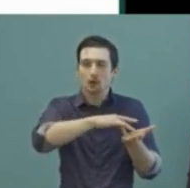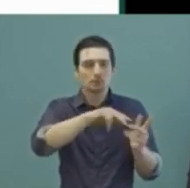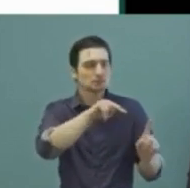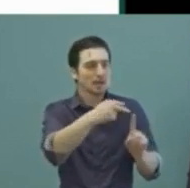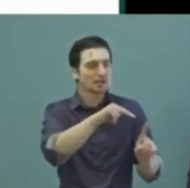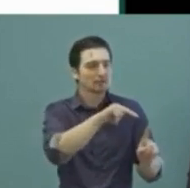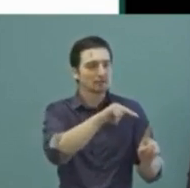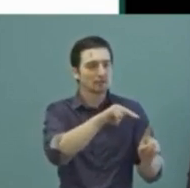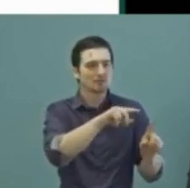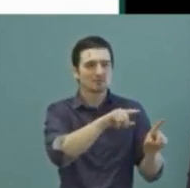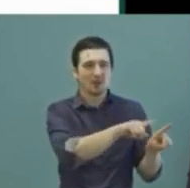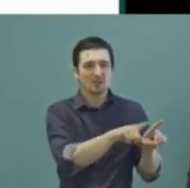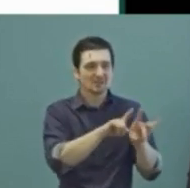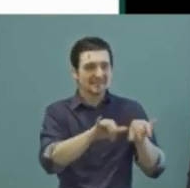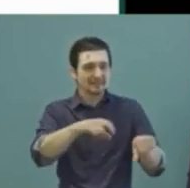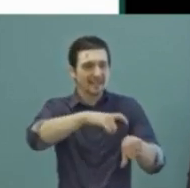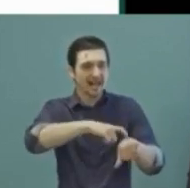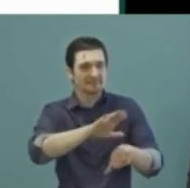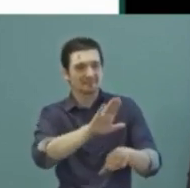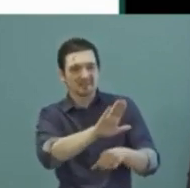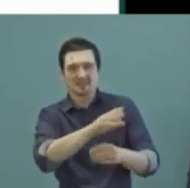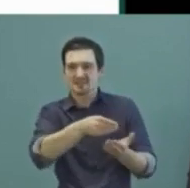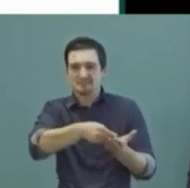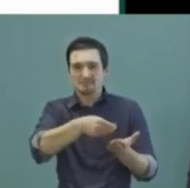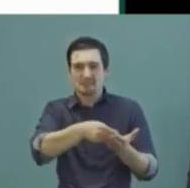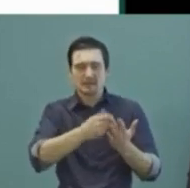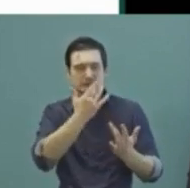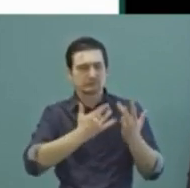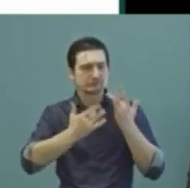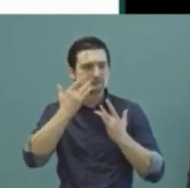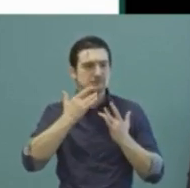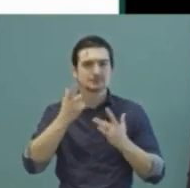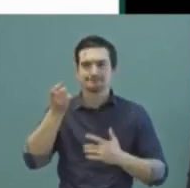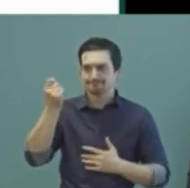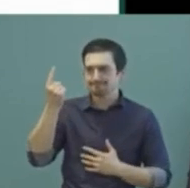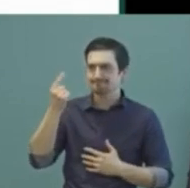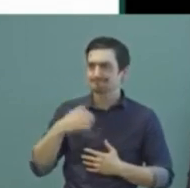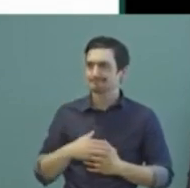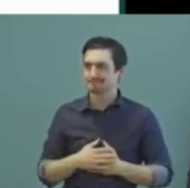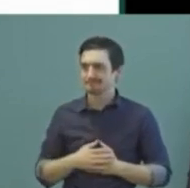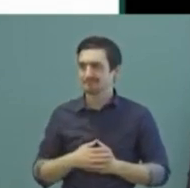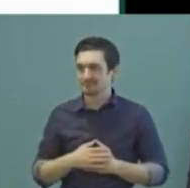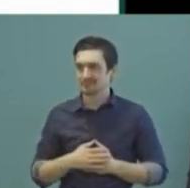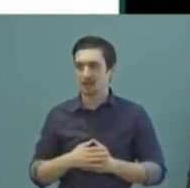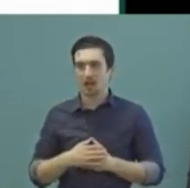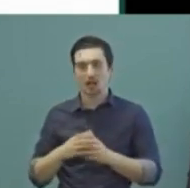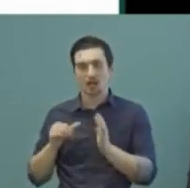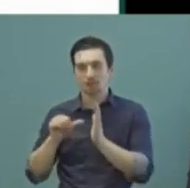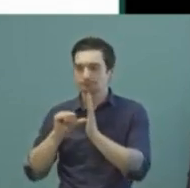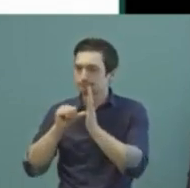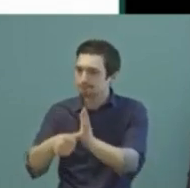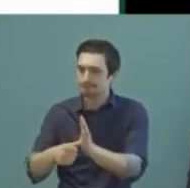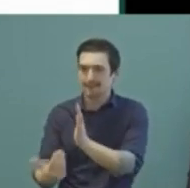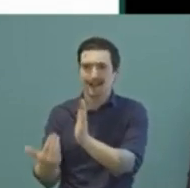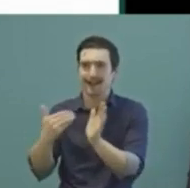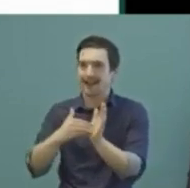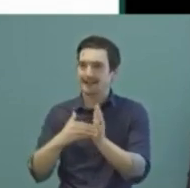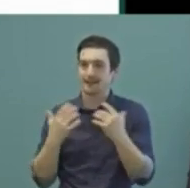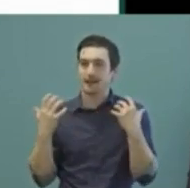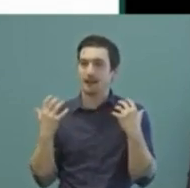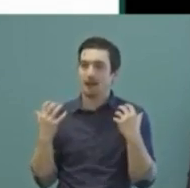but economically. And as I have said many times, health comes from a lot of